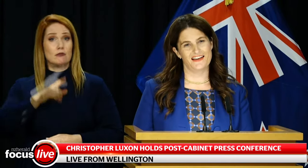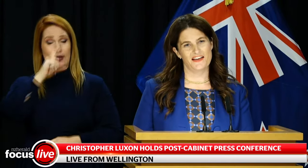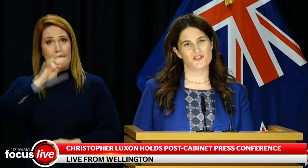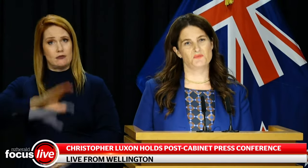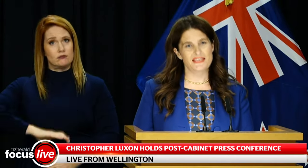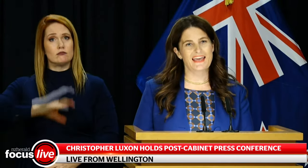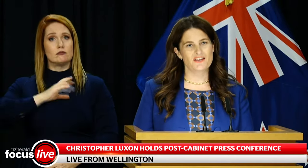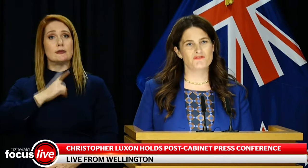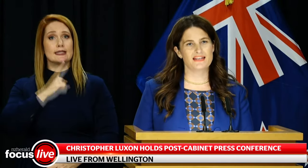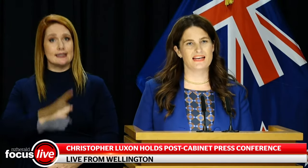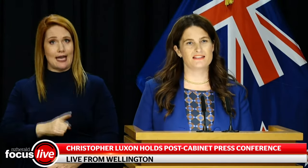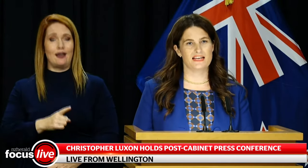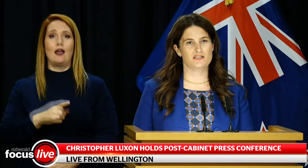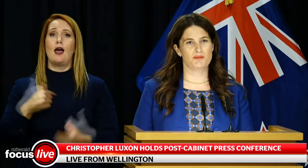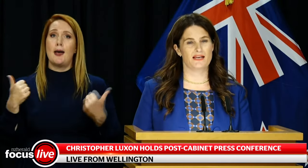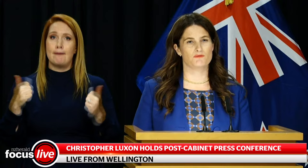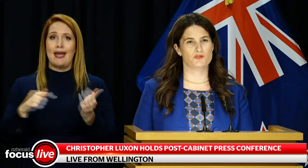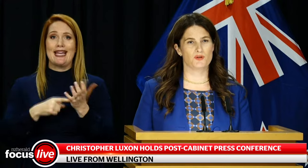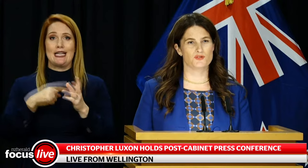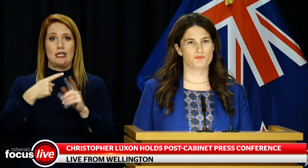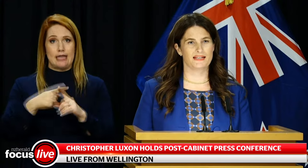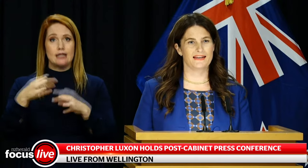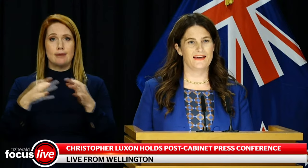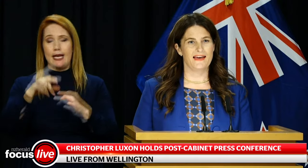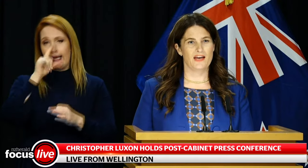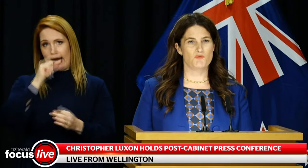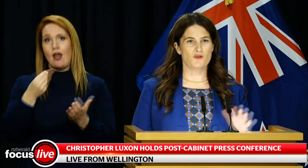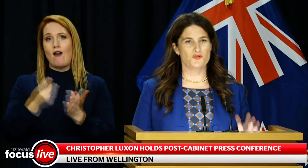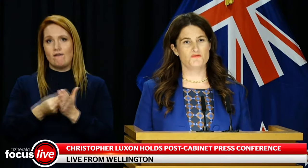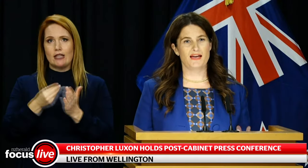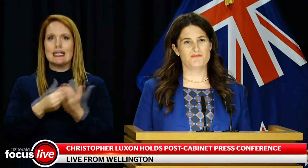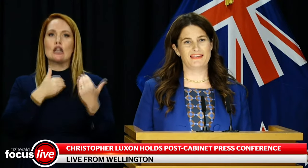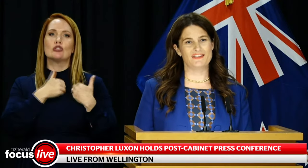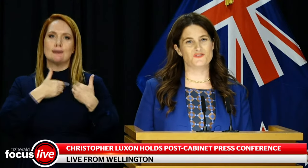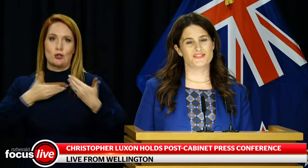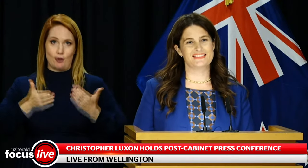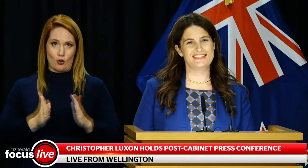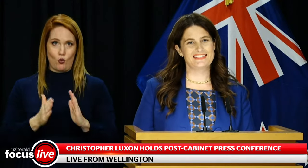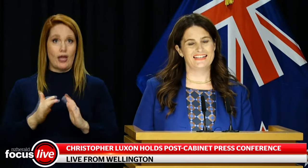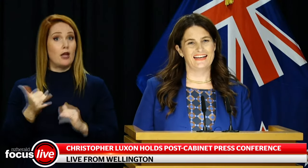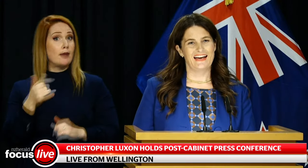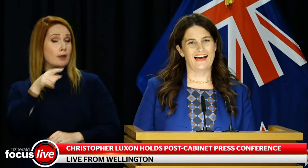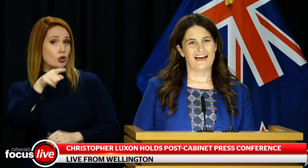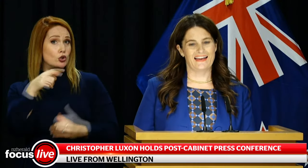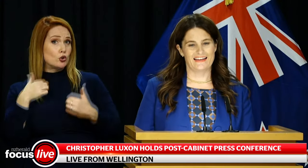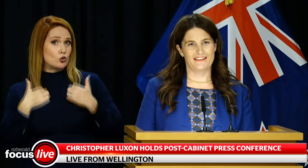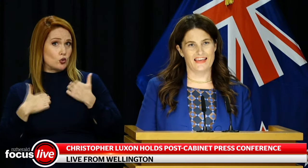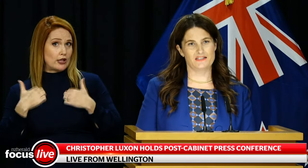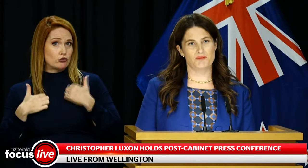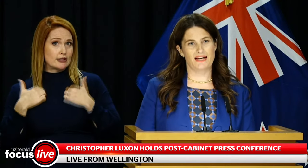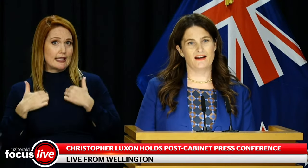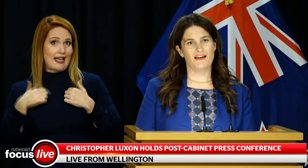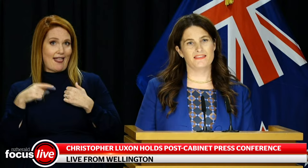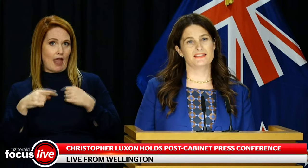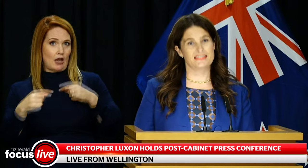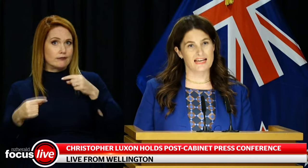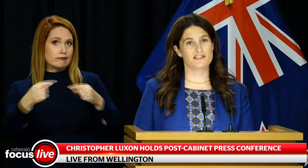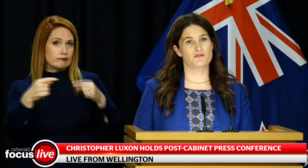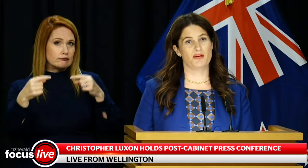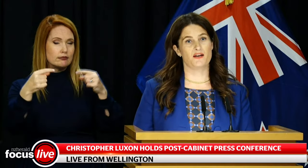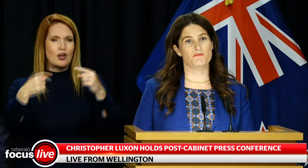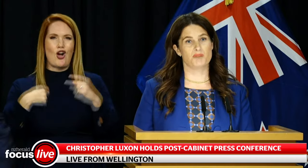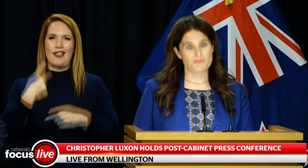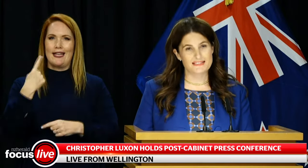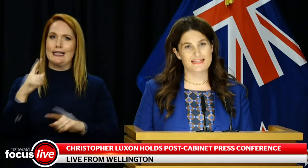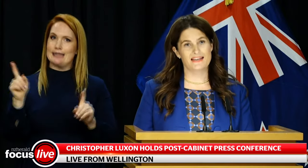confidently is we can fund our tax plan responsibly. And while you may be interested in that debate, I think today